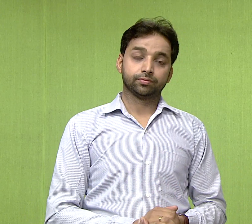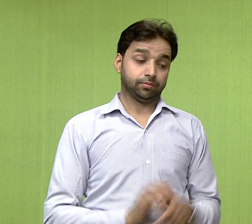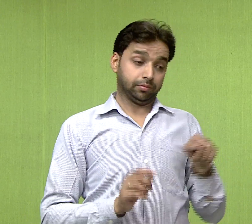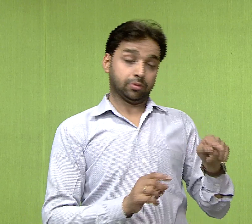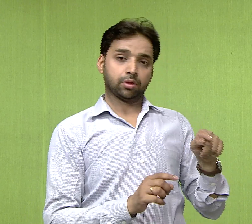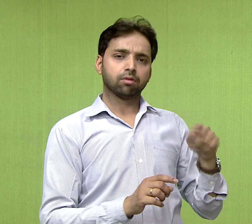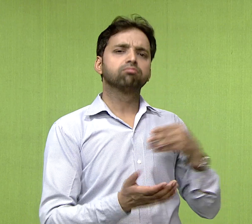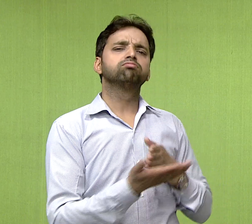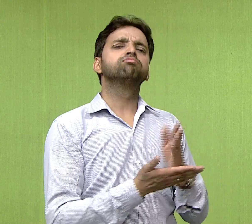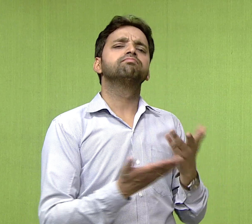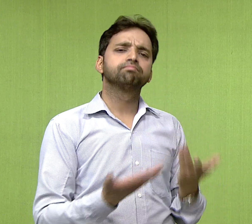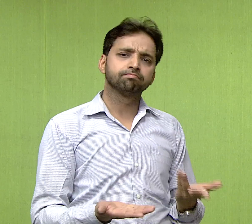this is because